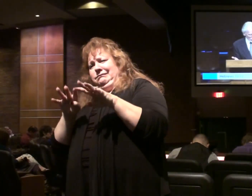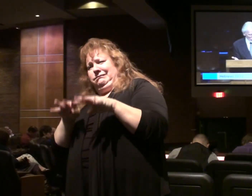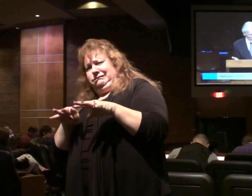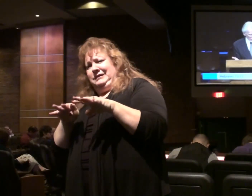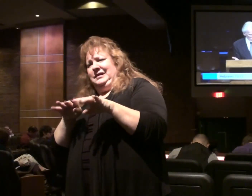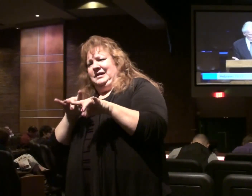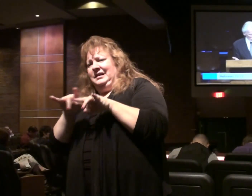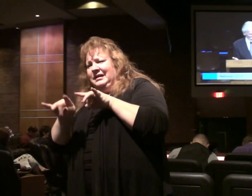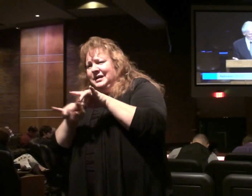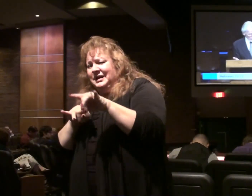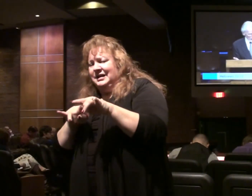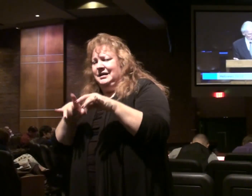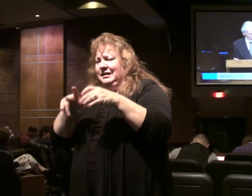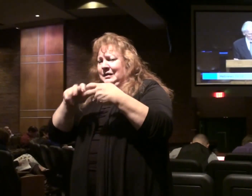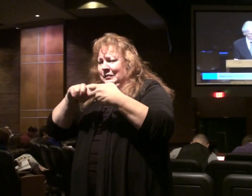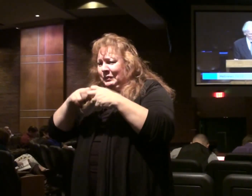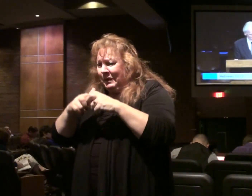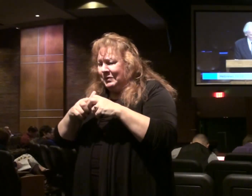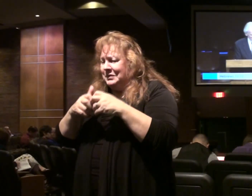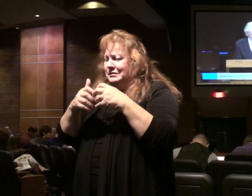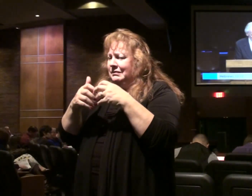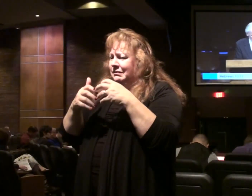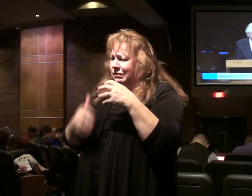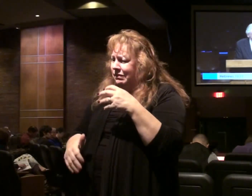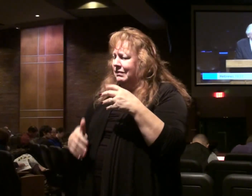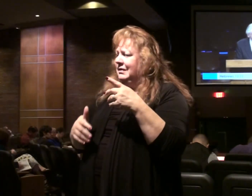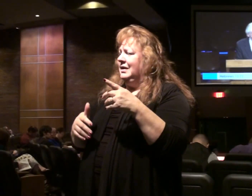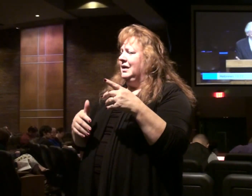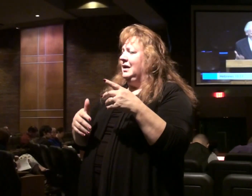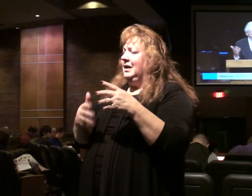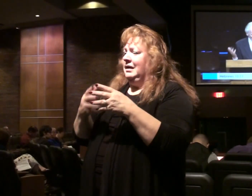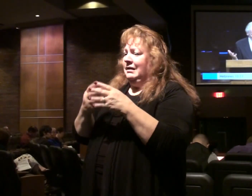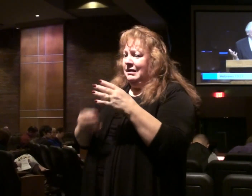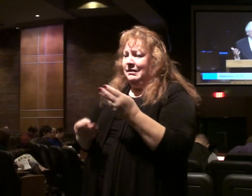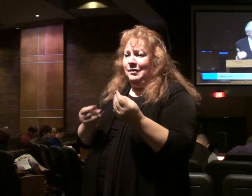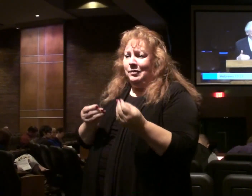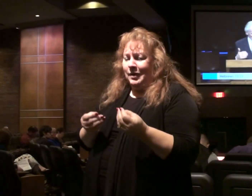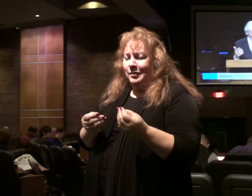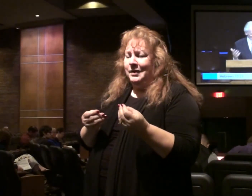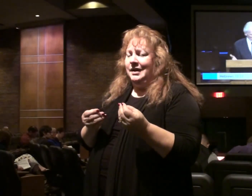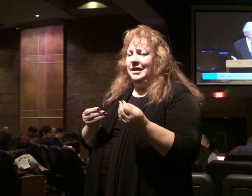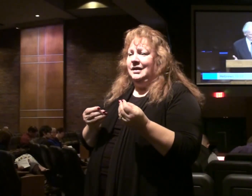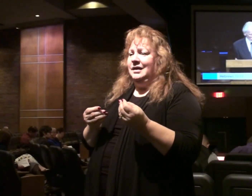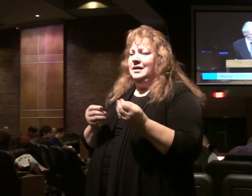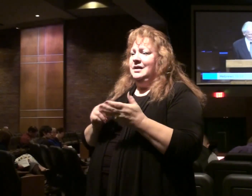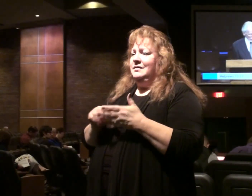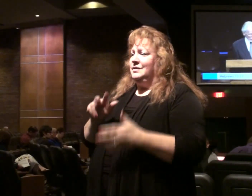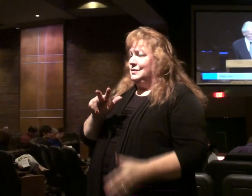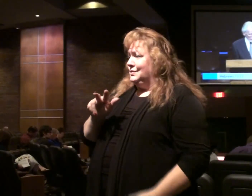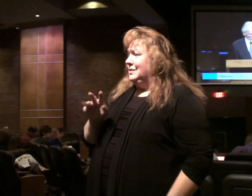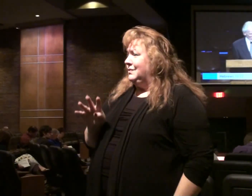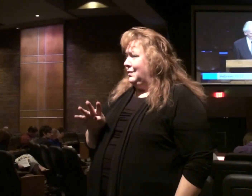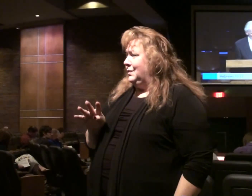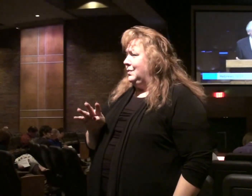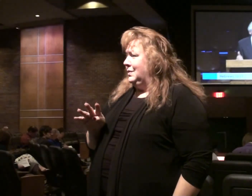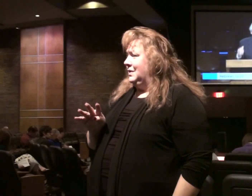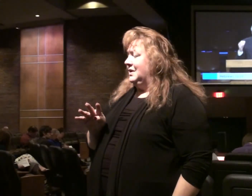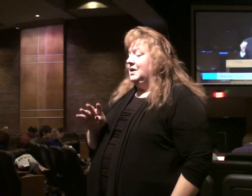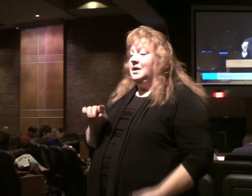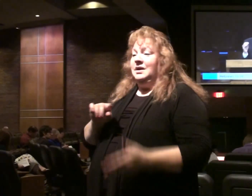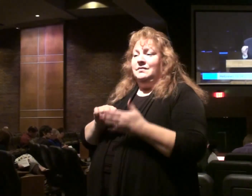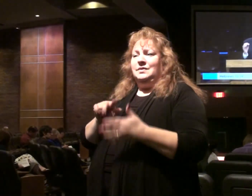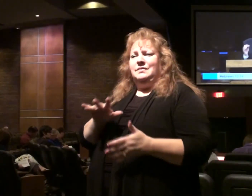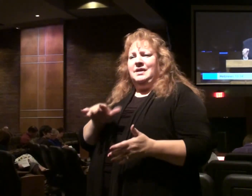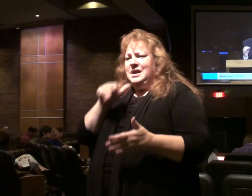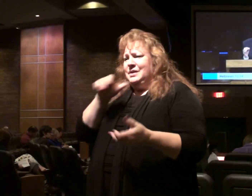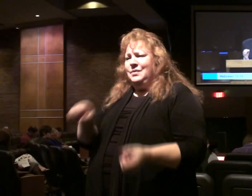reproaches, tribulations. You lost your property, goes down to verse 34. Verse 35,